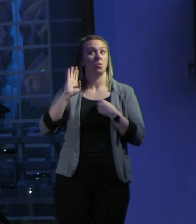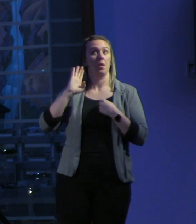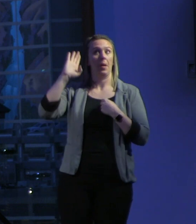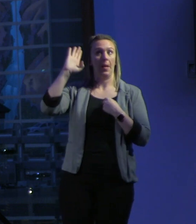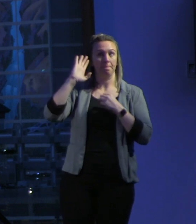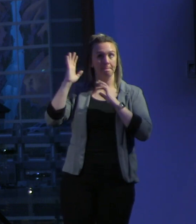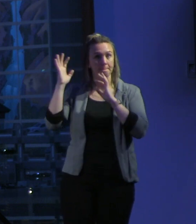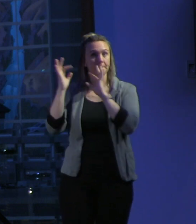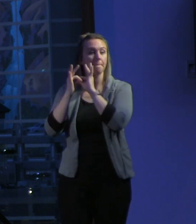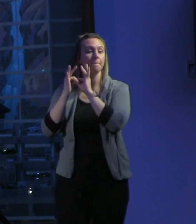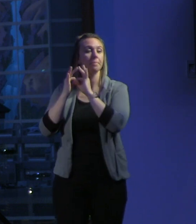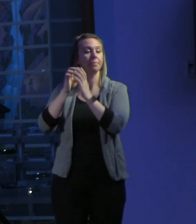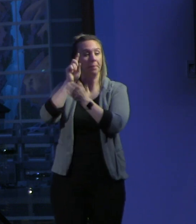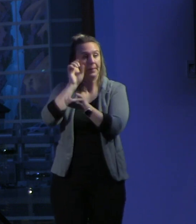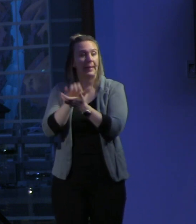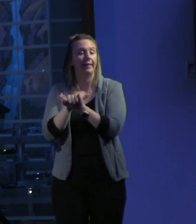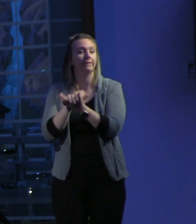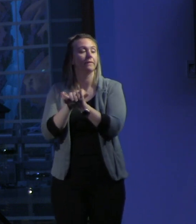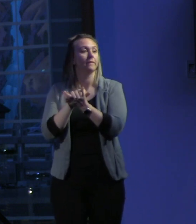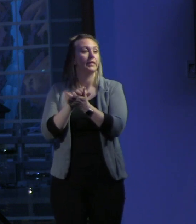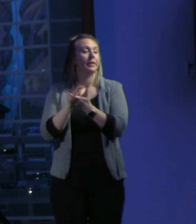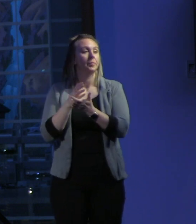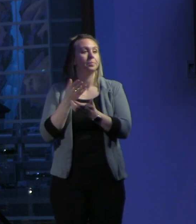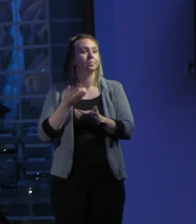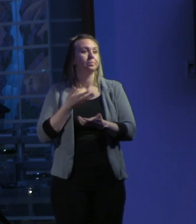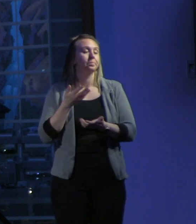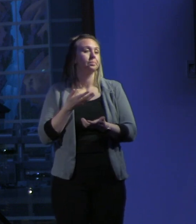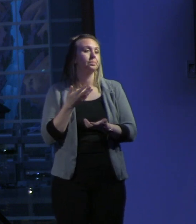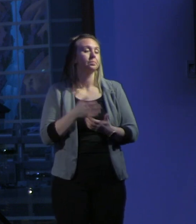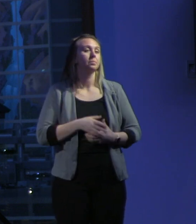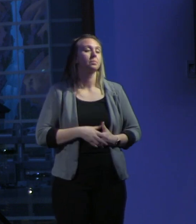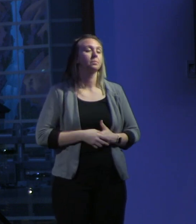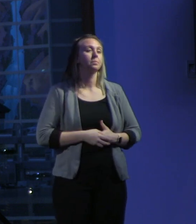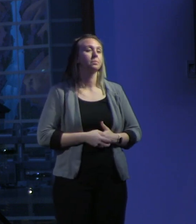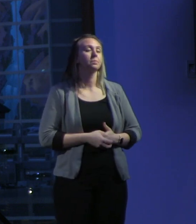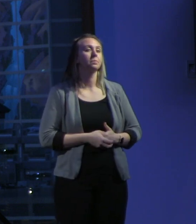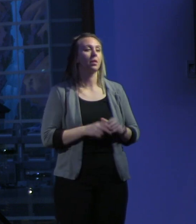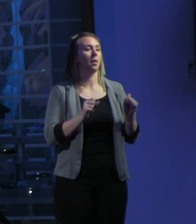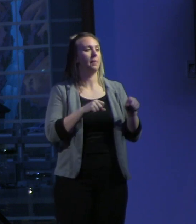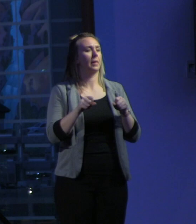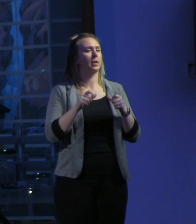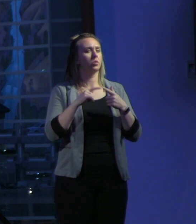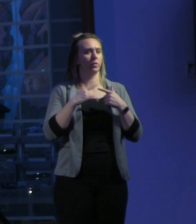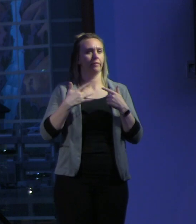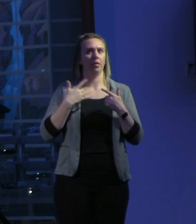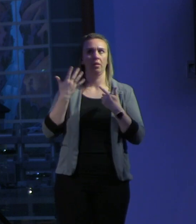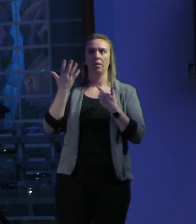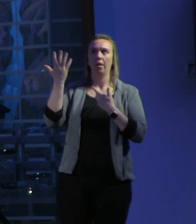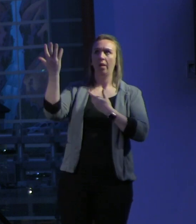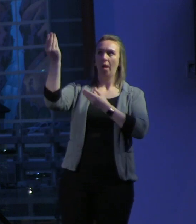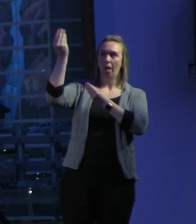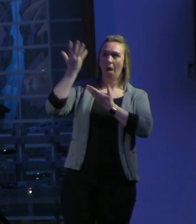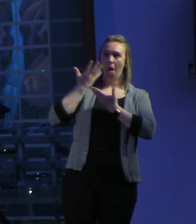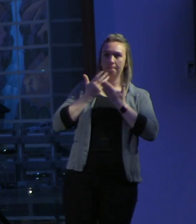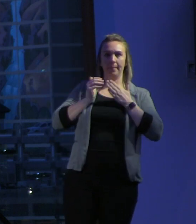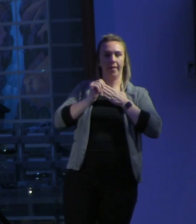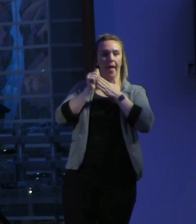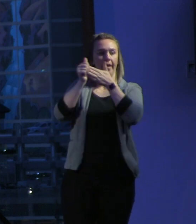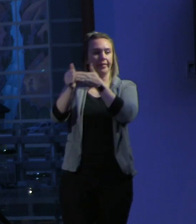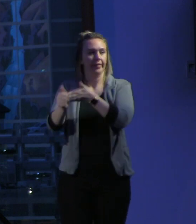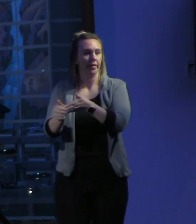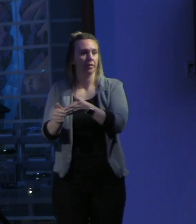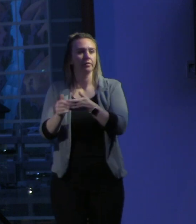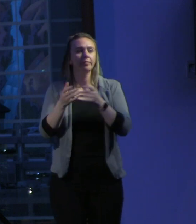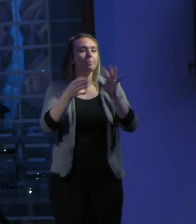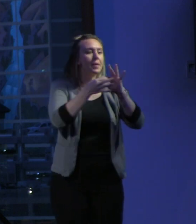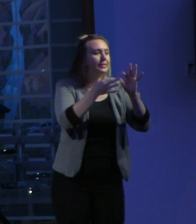to believe, the ability to be guided by messages, license plate